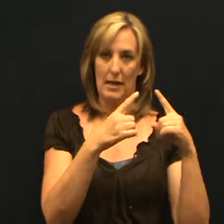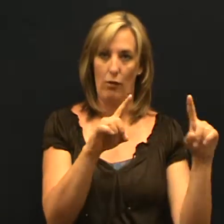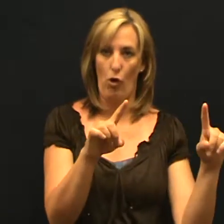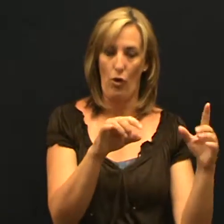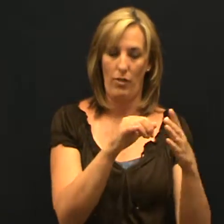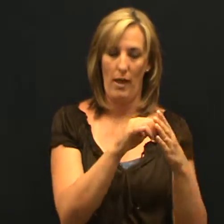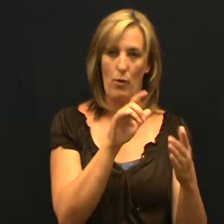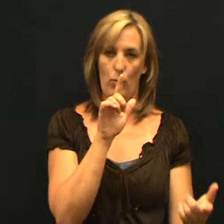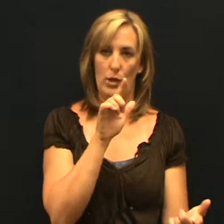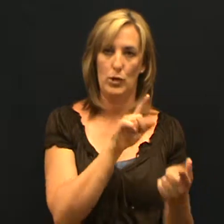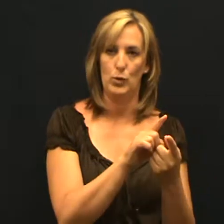time by